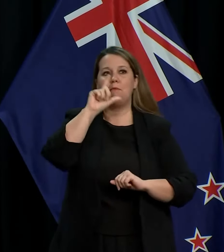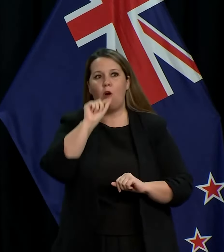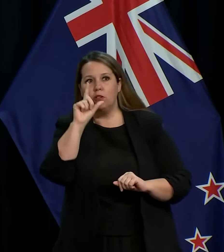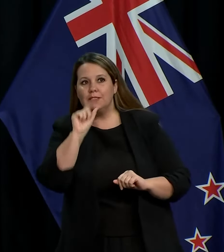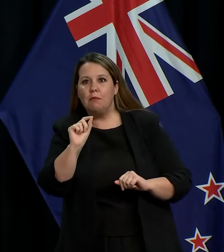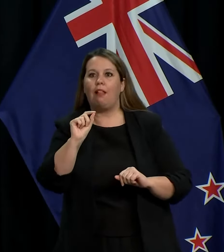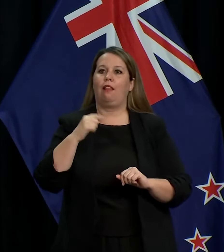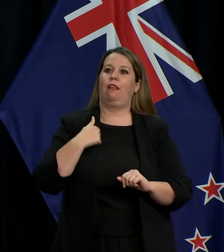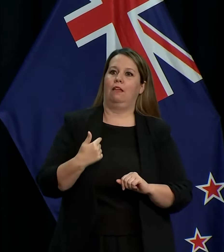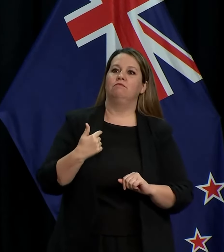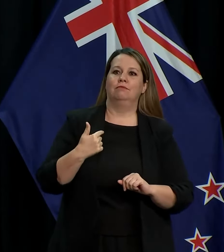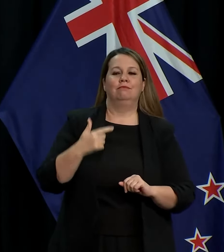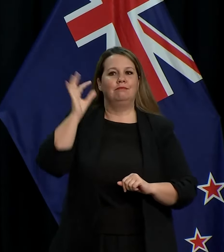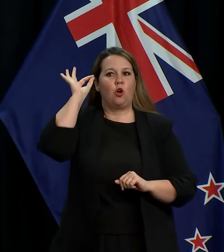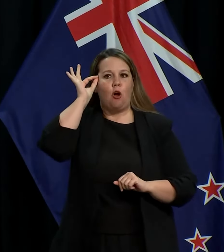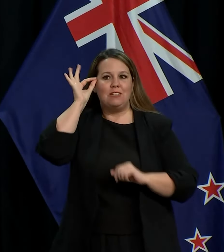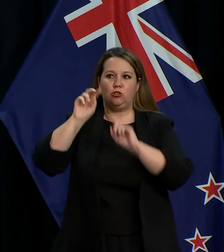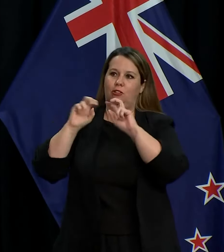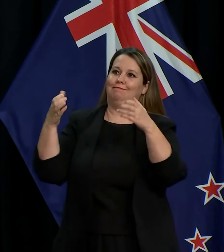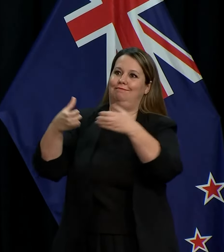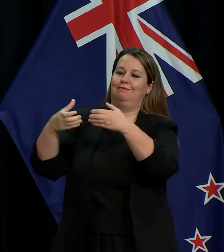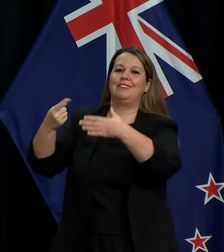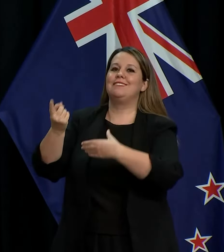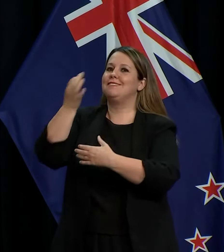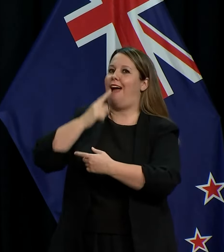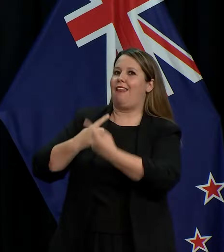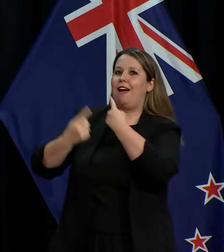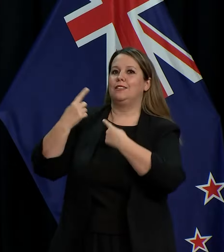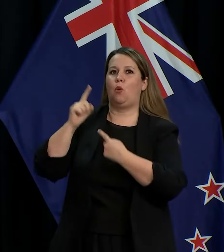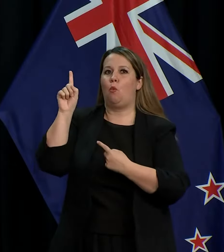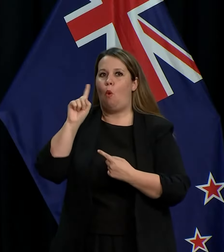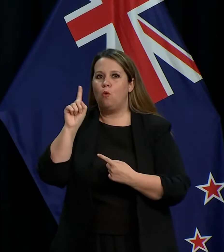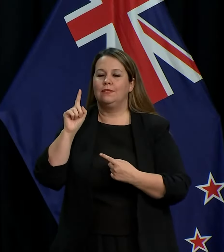think the implications will be for